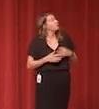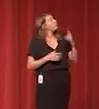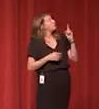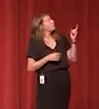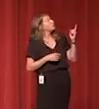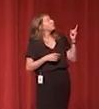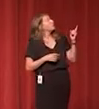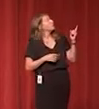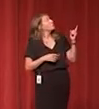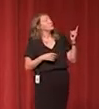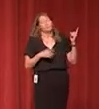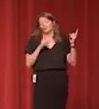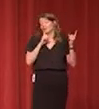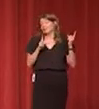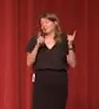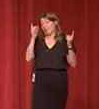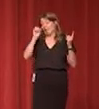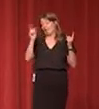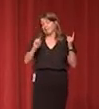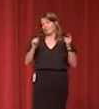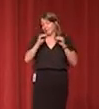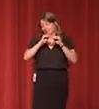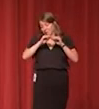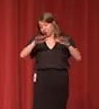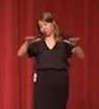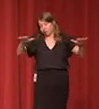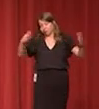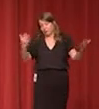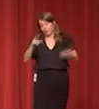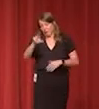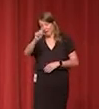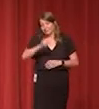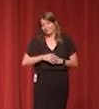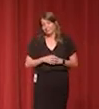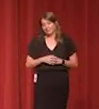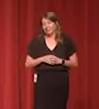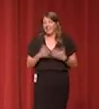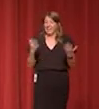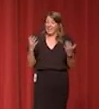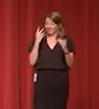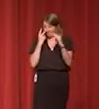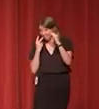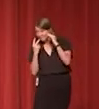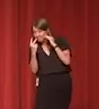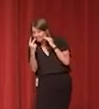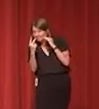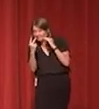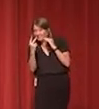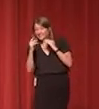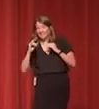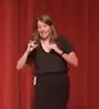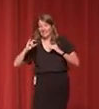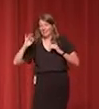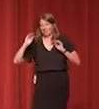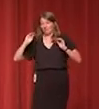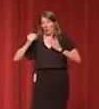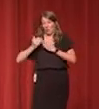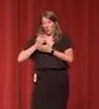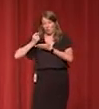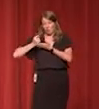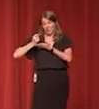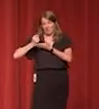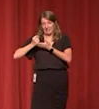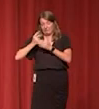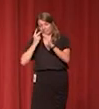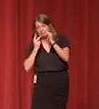prevalence of Alzheimer's in the US. And the projections are that unless we find very effective treatments, although some treatments have